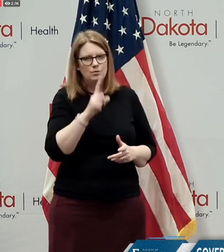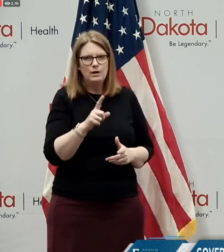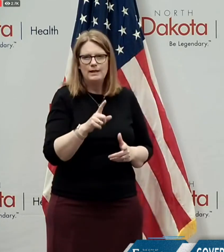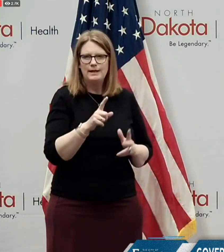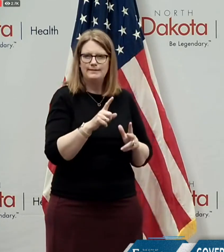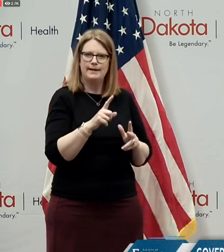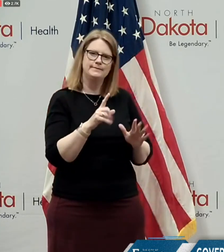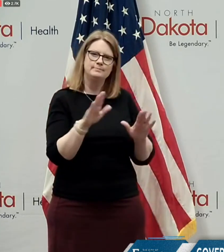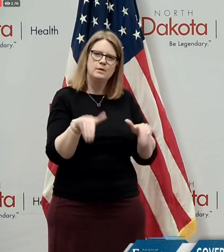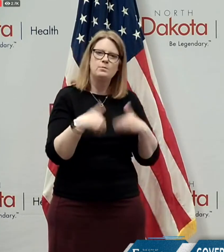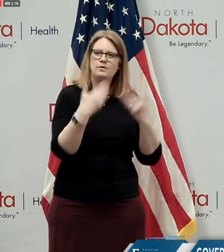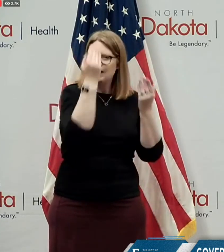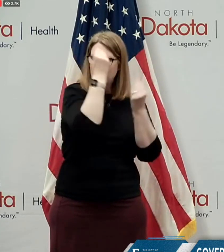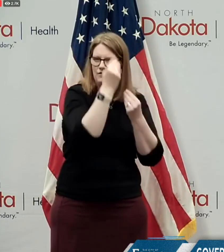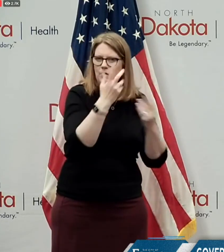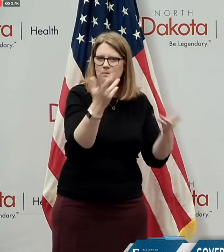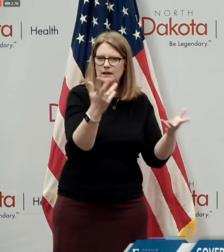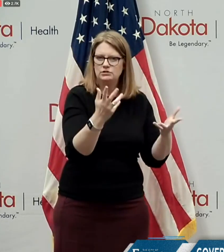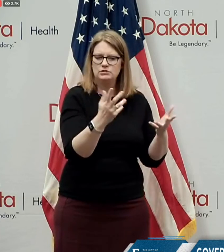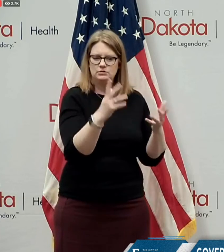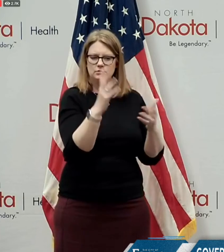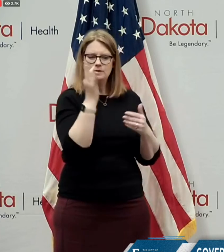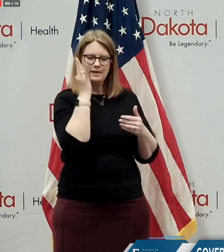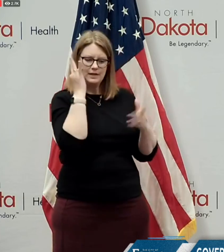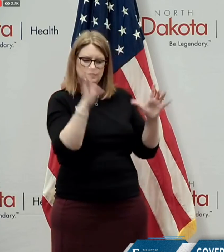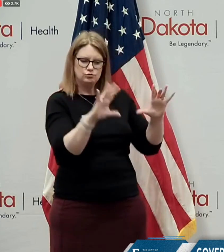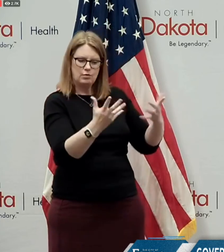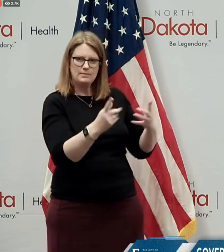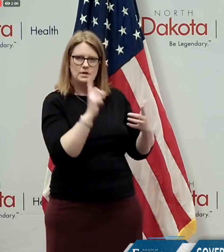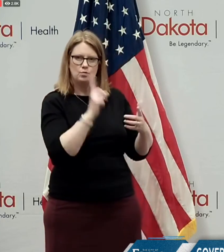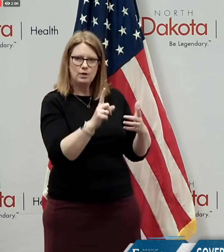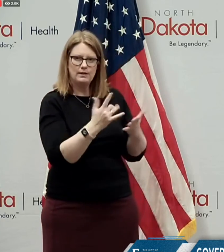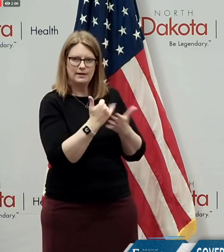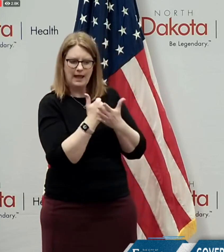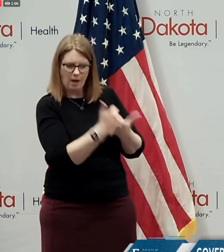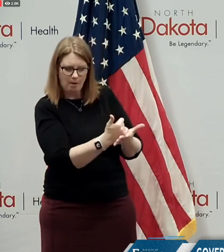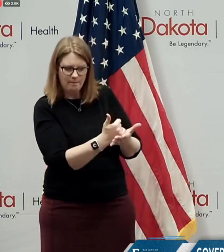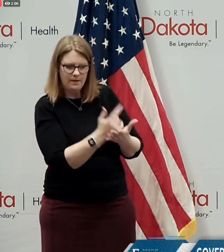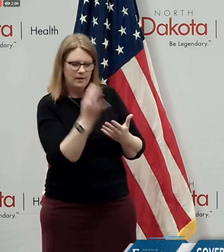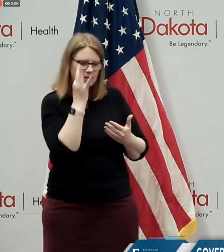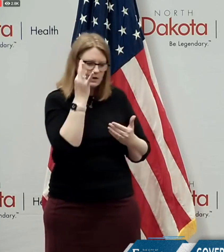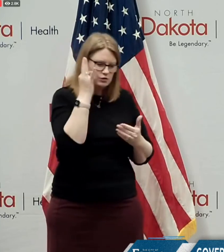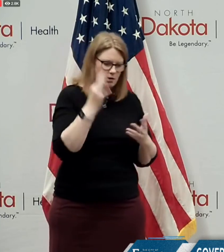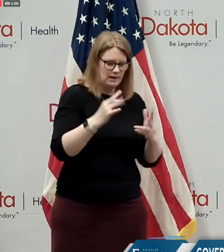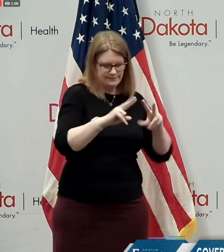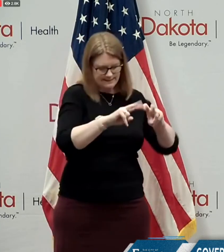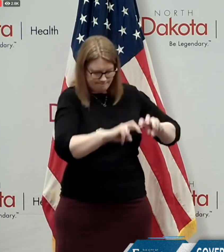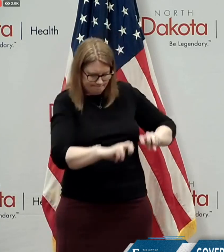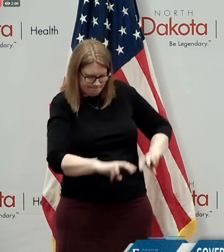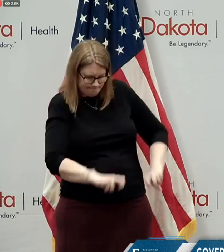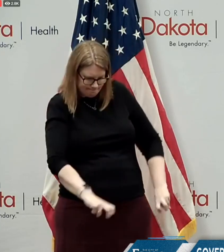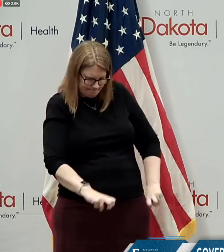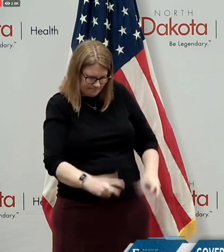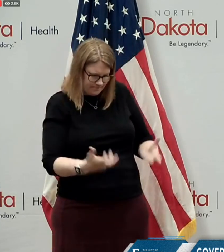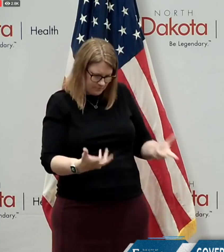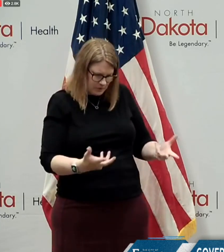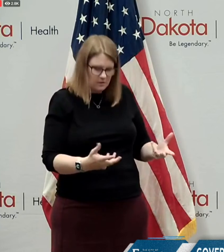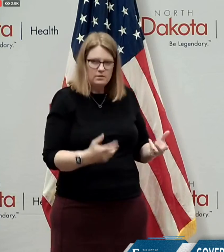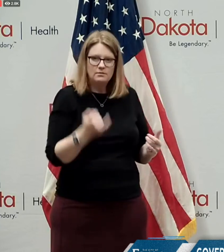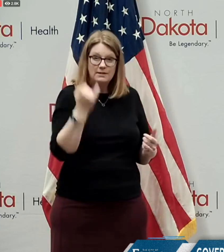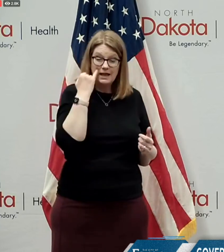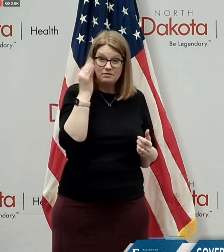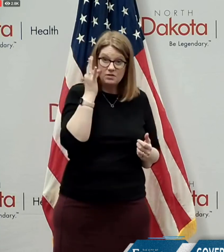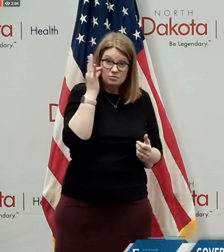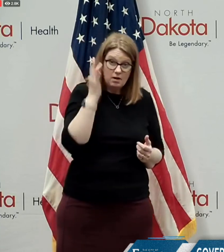will, of the data matrix. So we can easily help the tribe in consultation, if the tribe so chooses